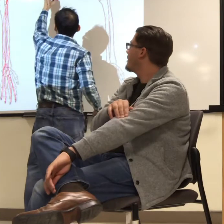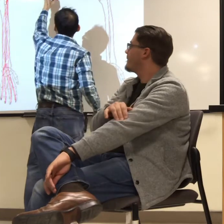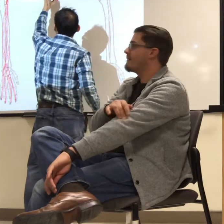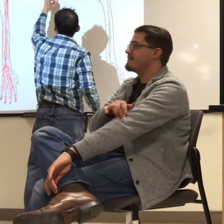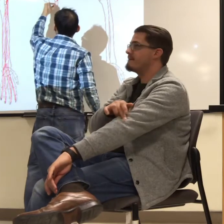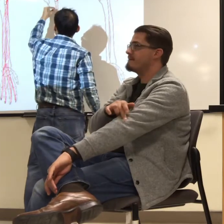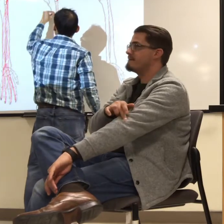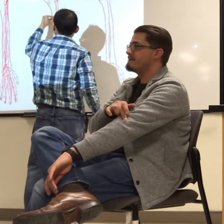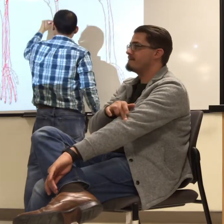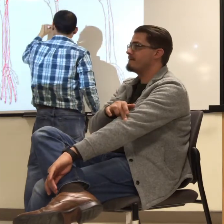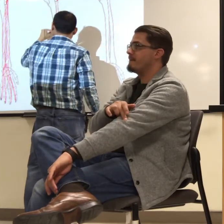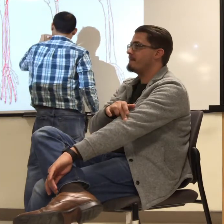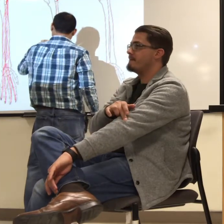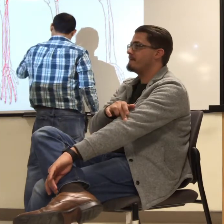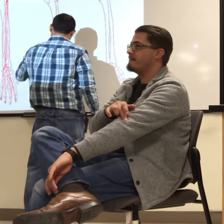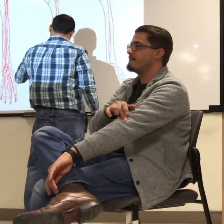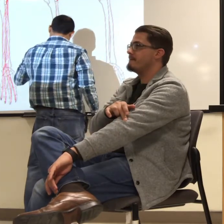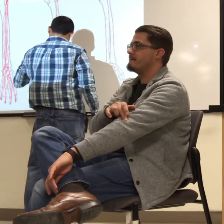It's a very slender muscle.